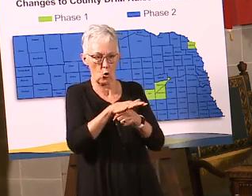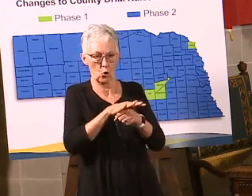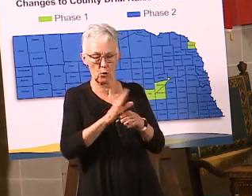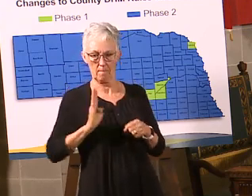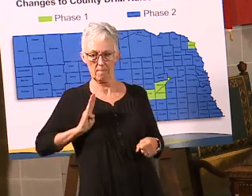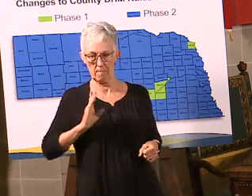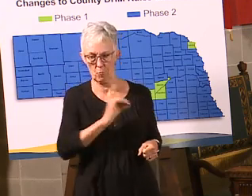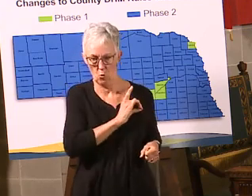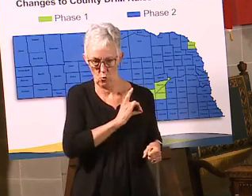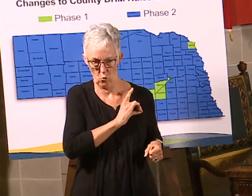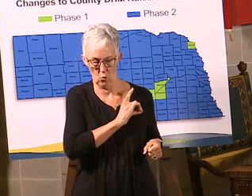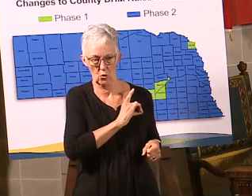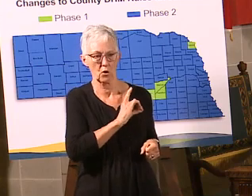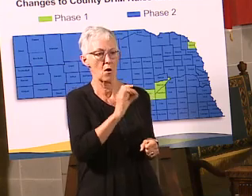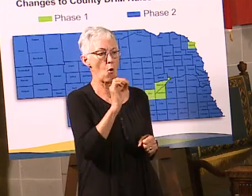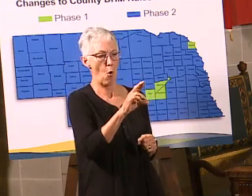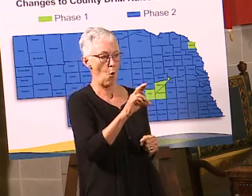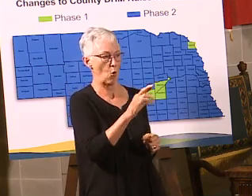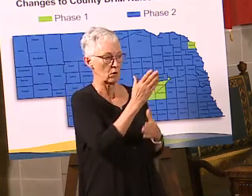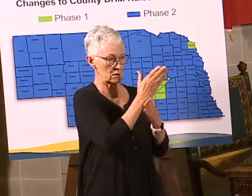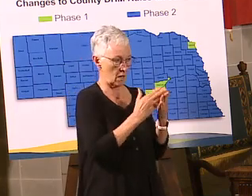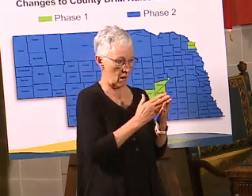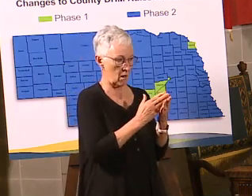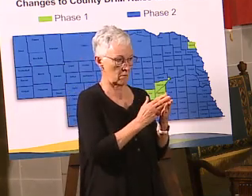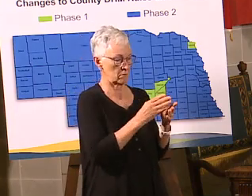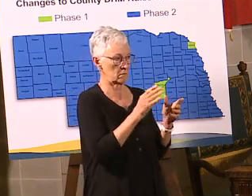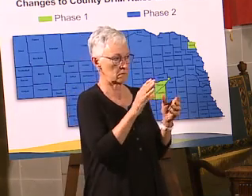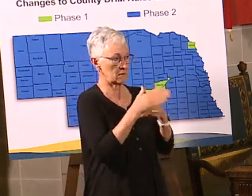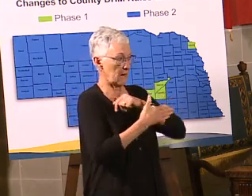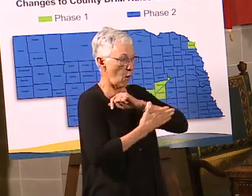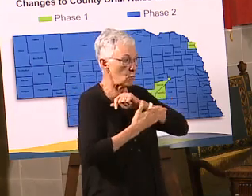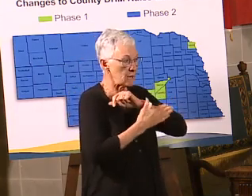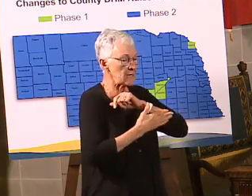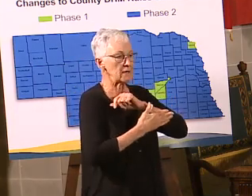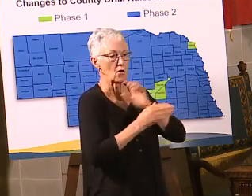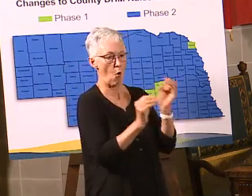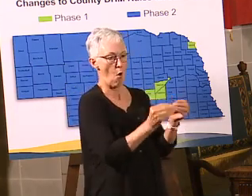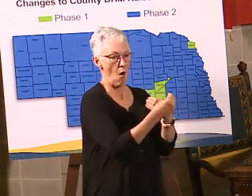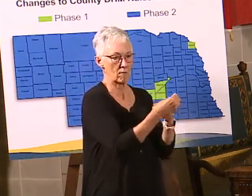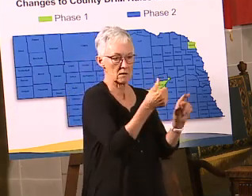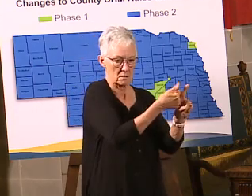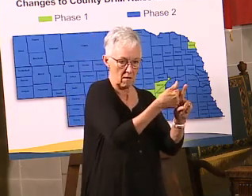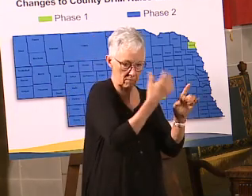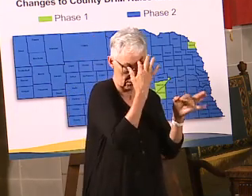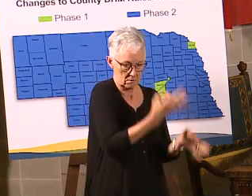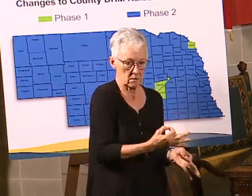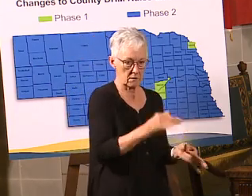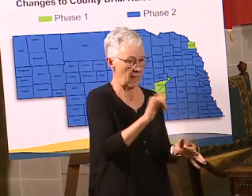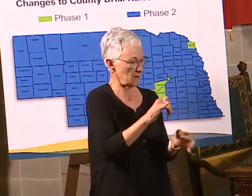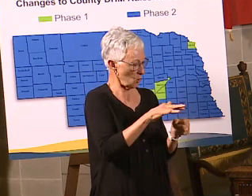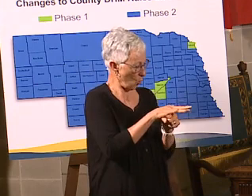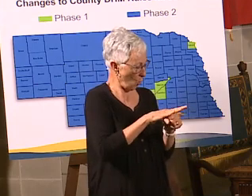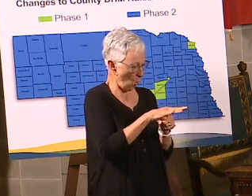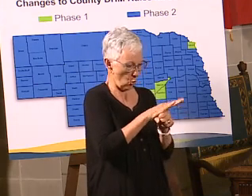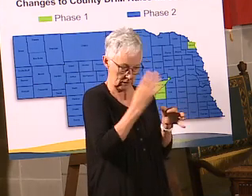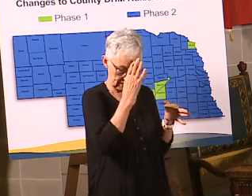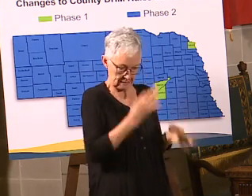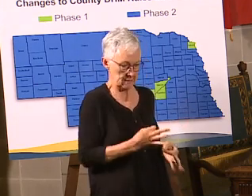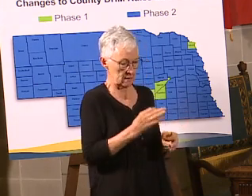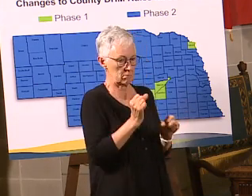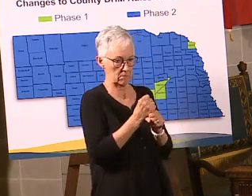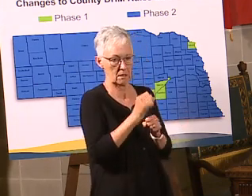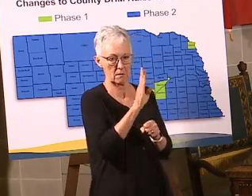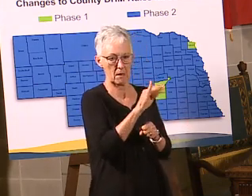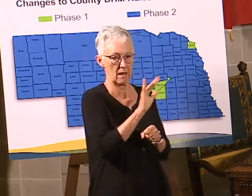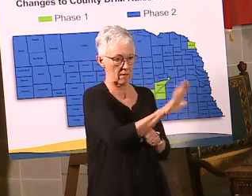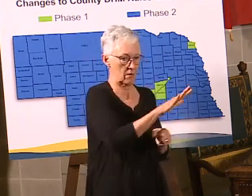in some counties, the individual office has the autonomy. That varies from county to county, but those are local decisions made by the local officials about when